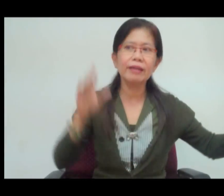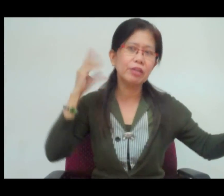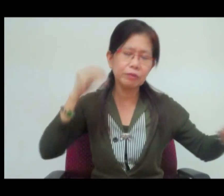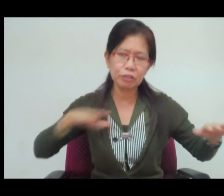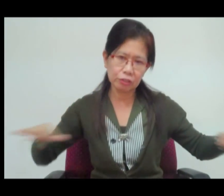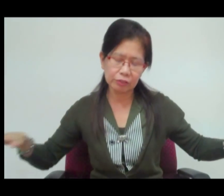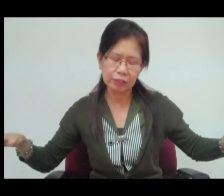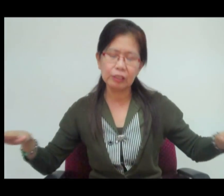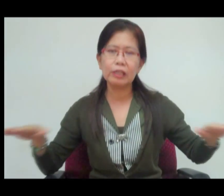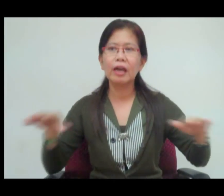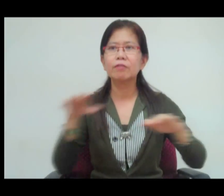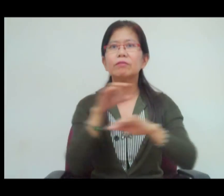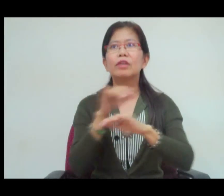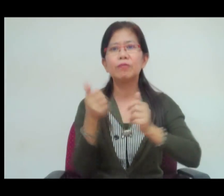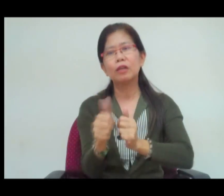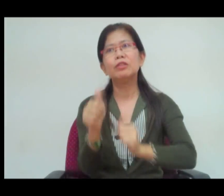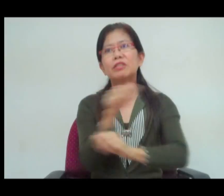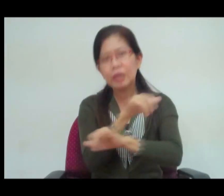hearing children, they follow the same